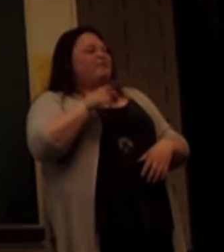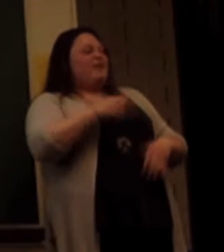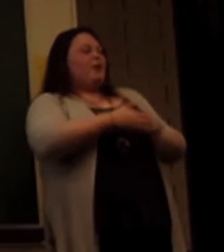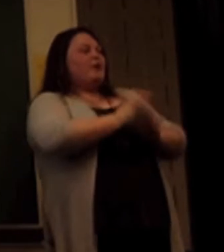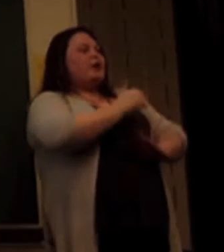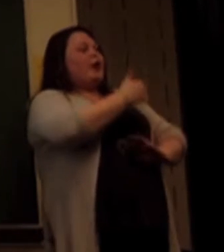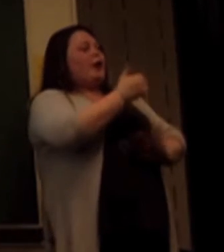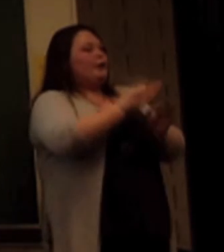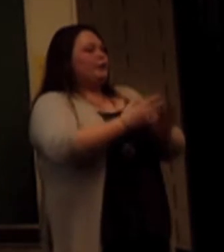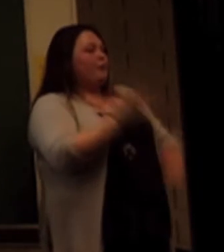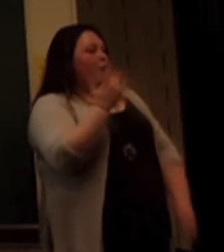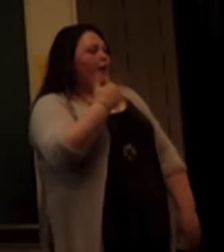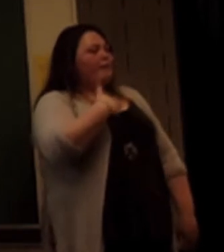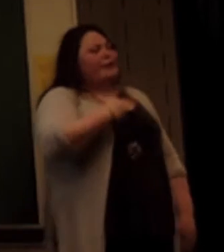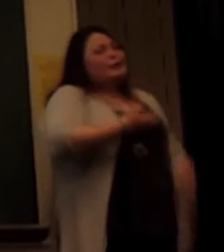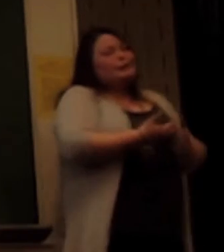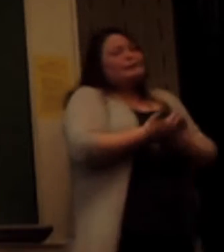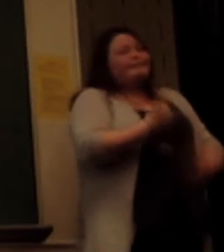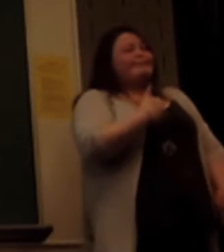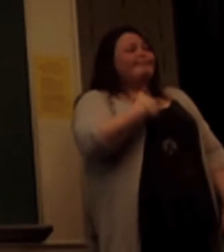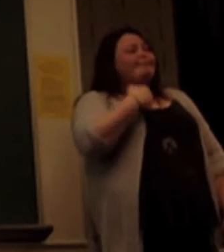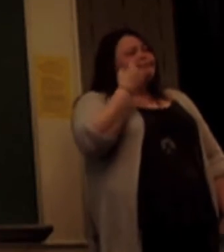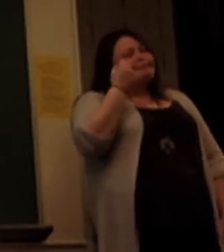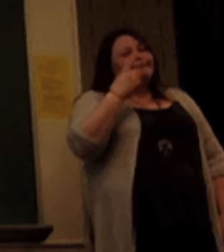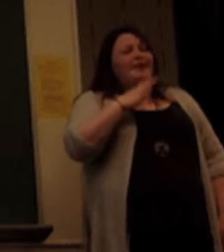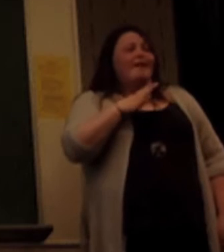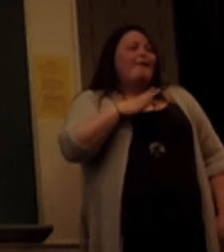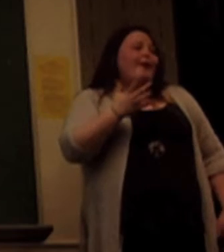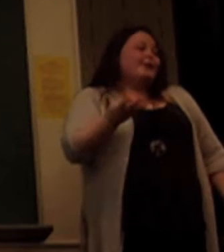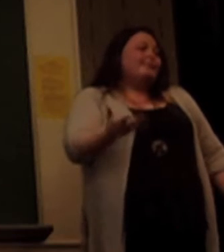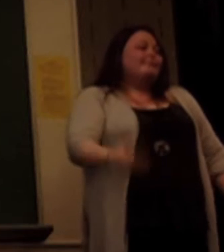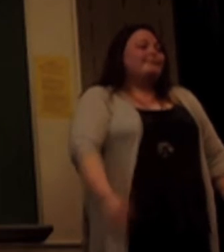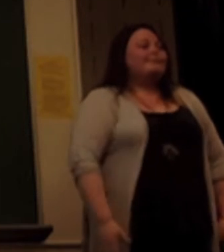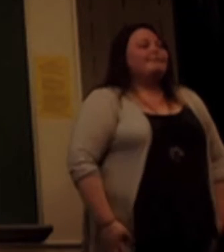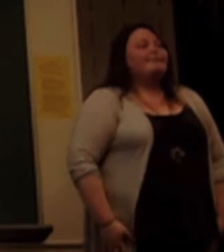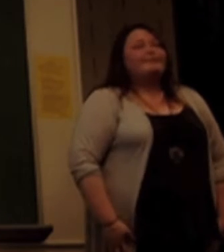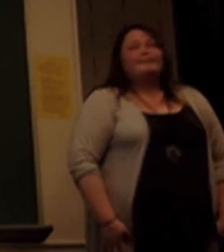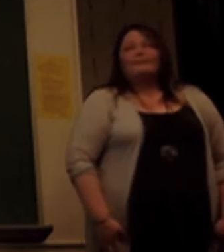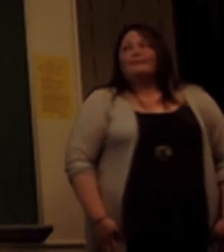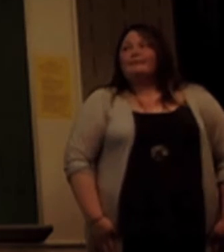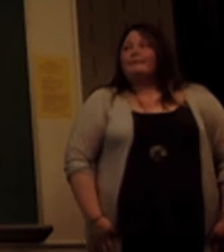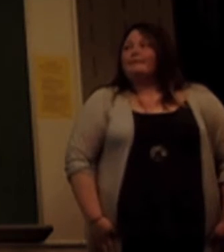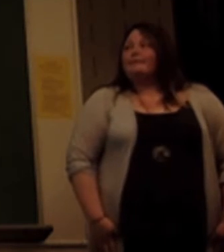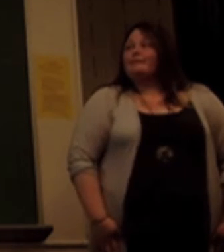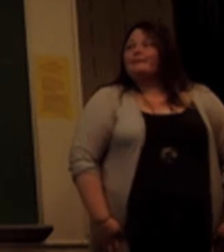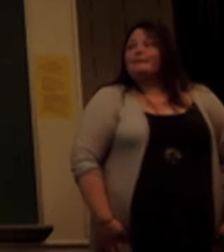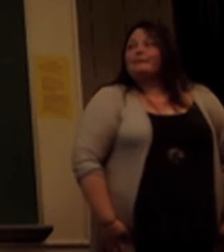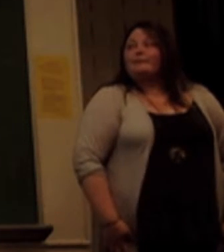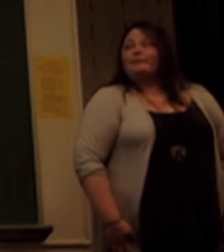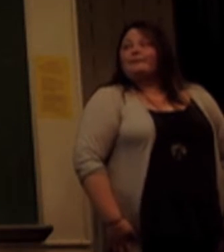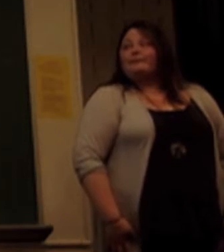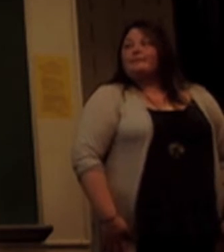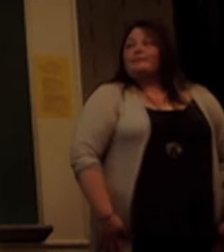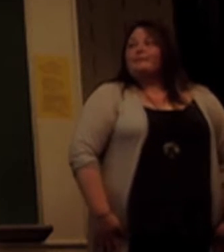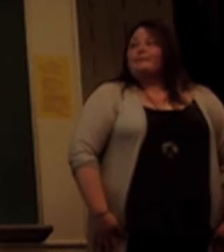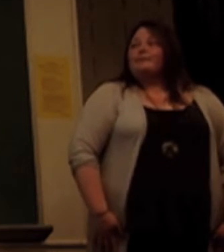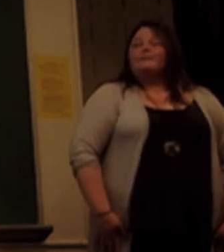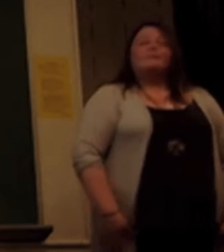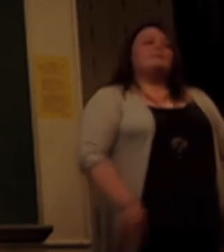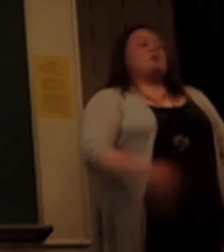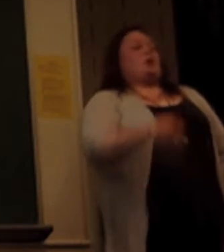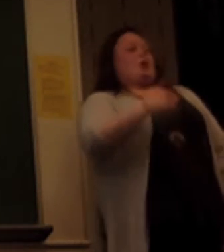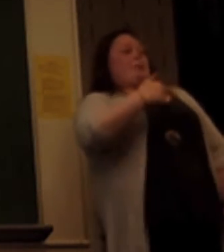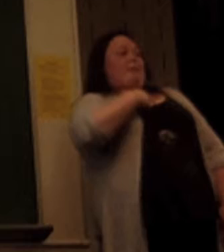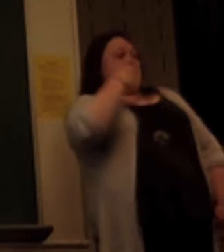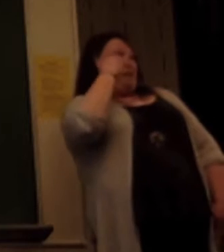actually don't know the area that I live in, like, at all. Like, this is one of my first